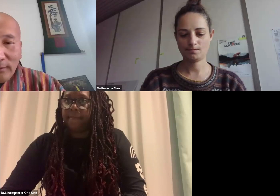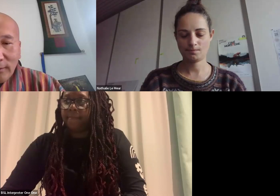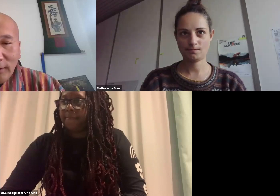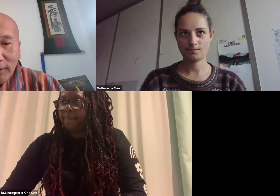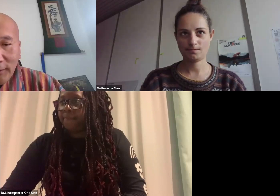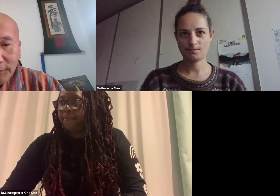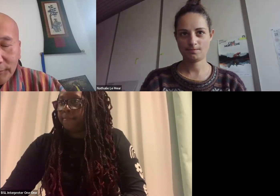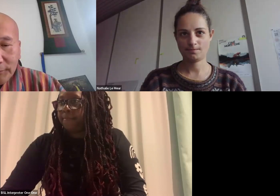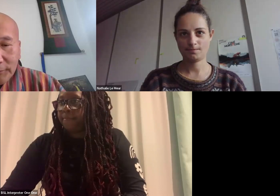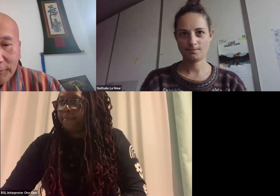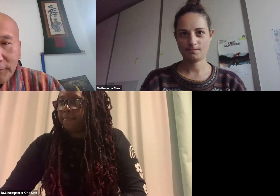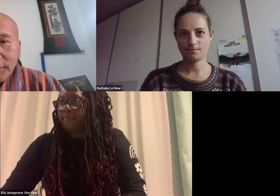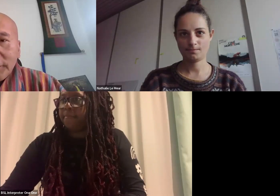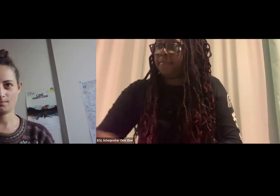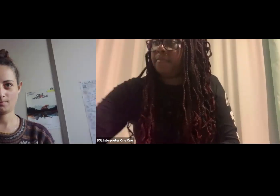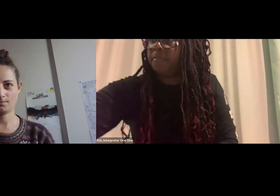your Zoom screen.